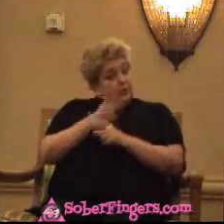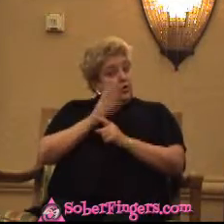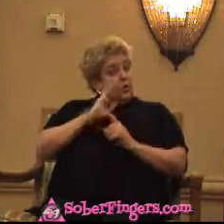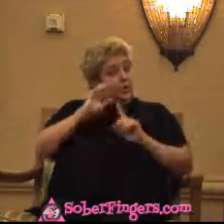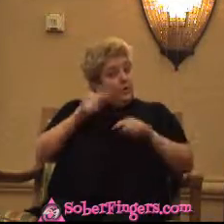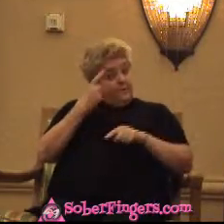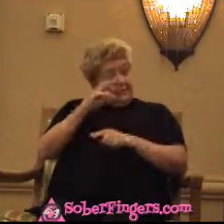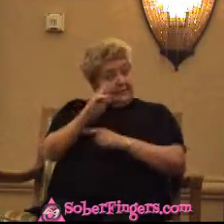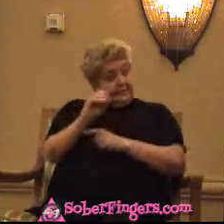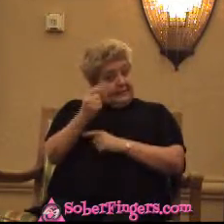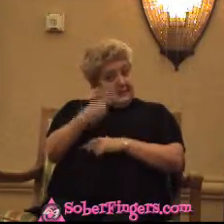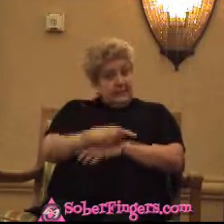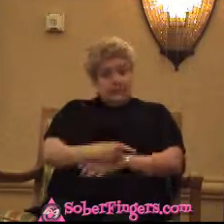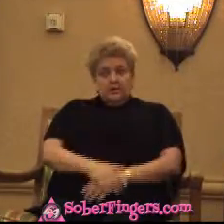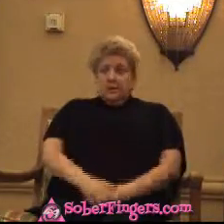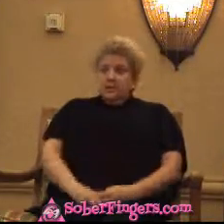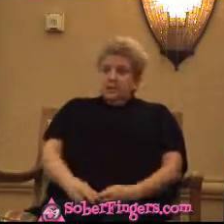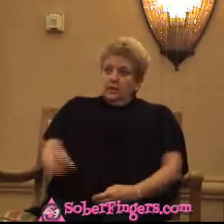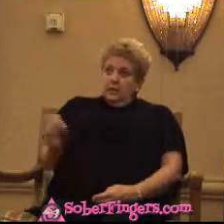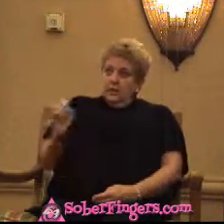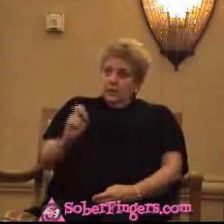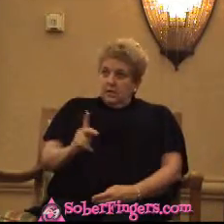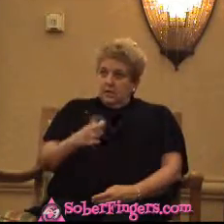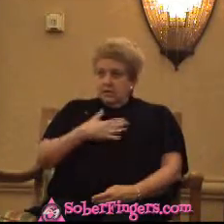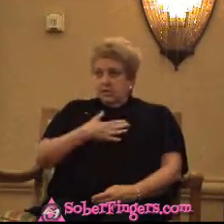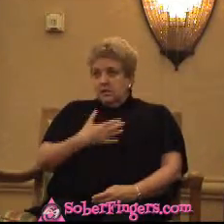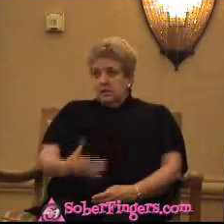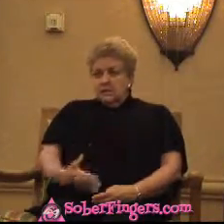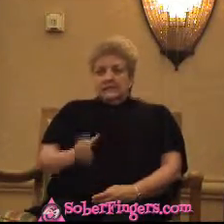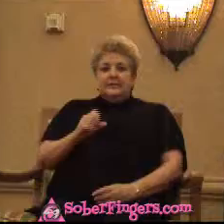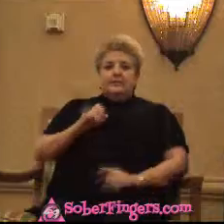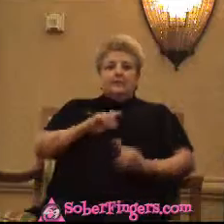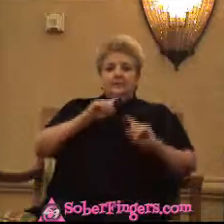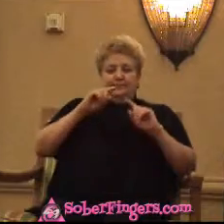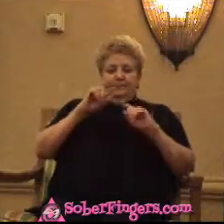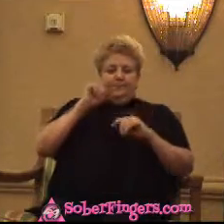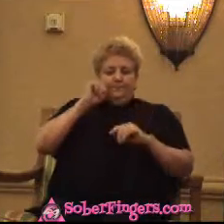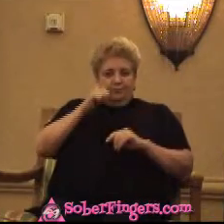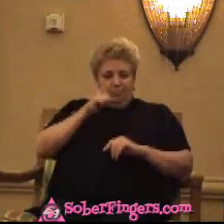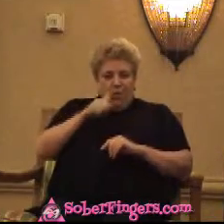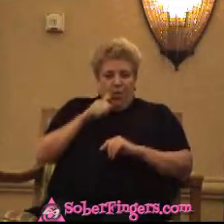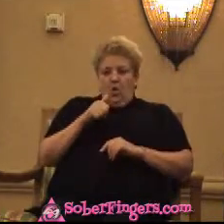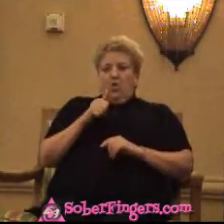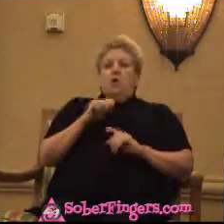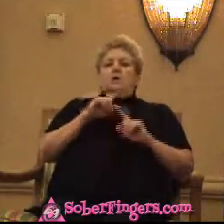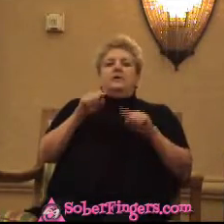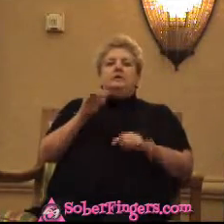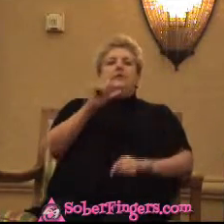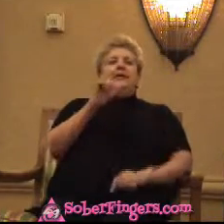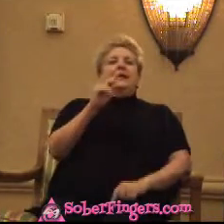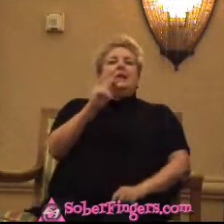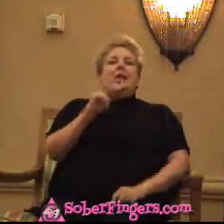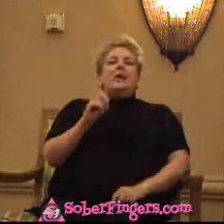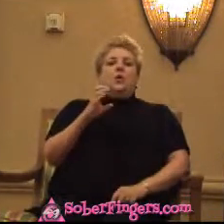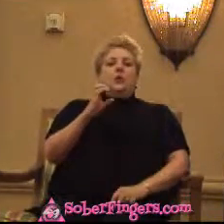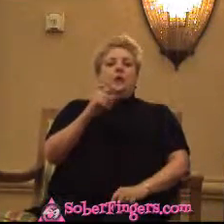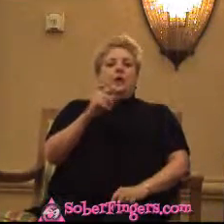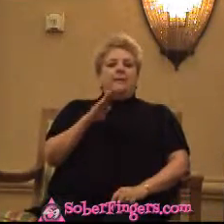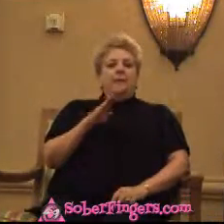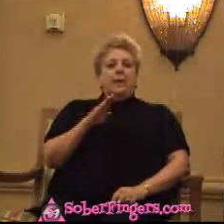right. So the next afternoon, I went to the Alano Club in Sparks, Nevada, and the miracle of Alcoholics Anonymous began to happen to me. And